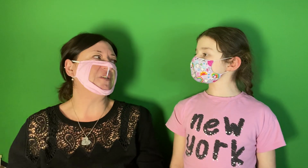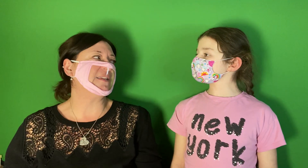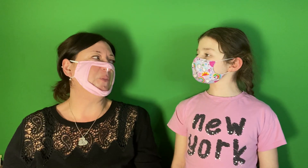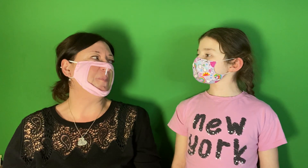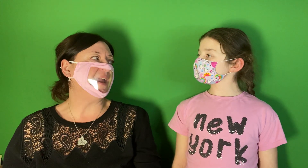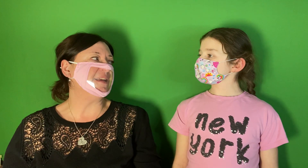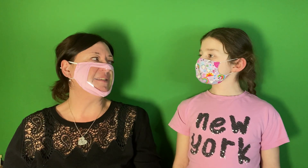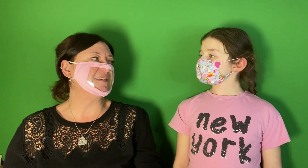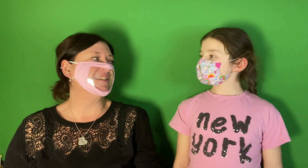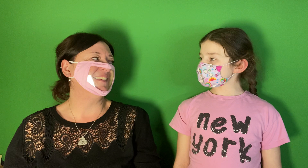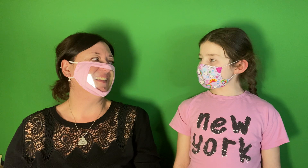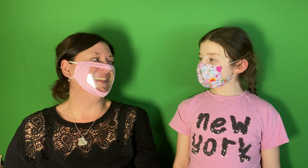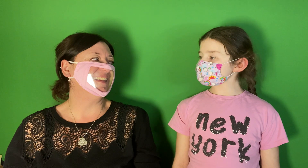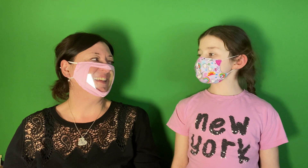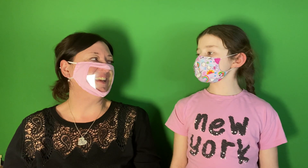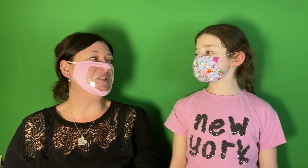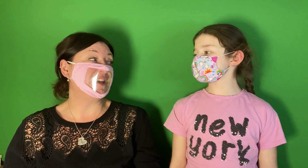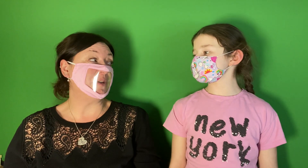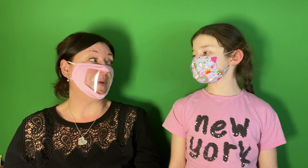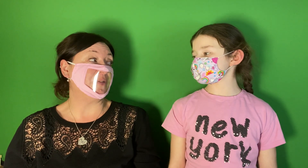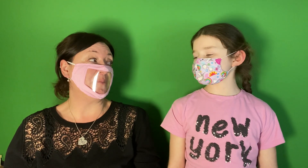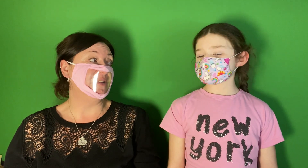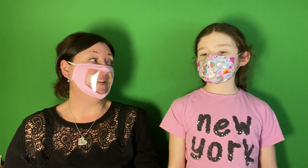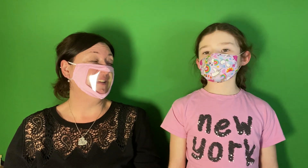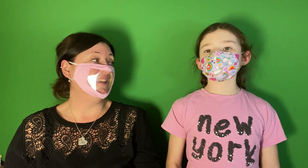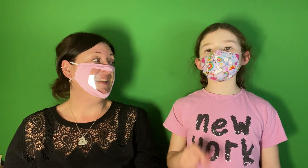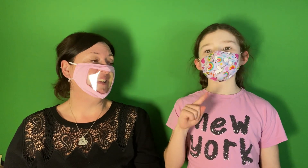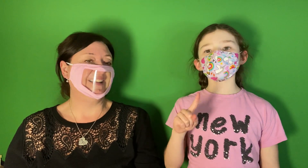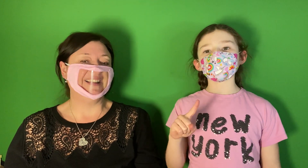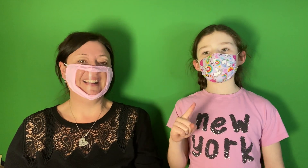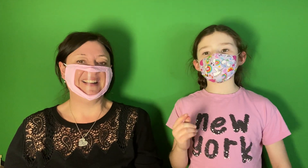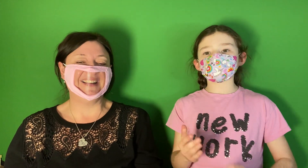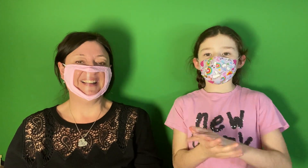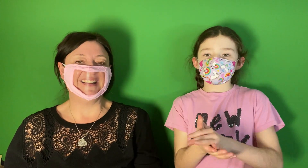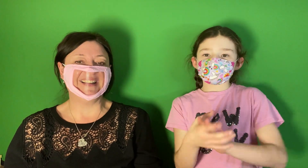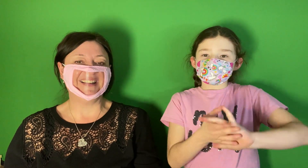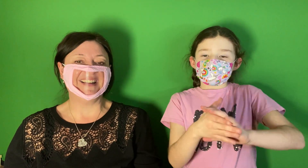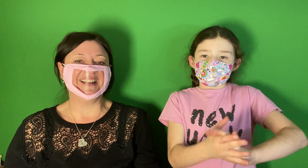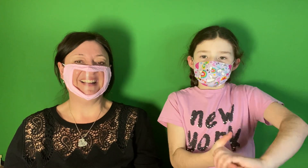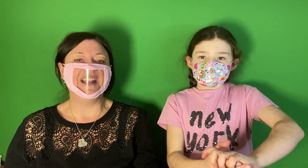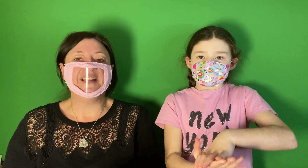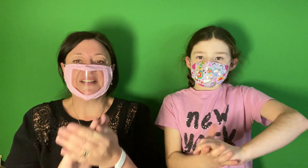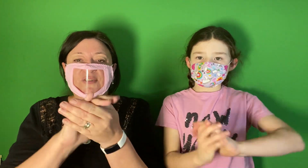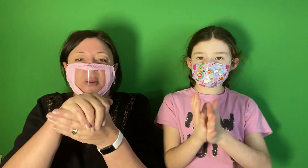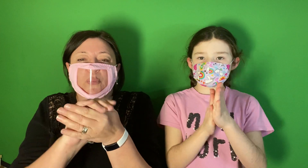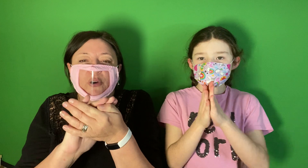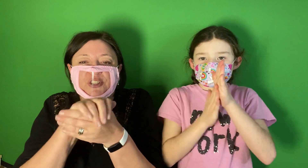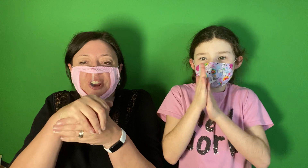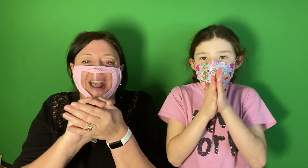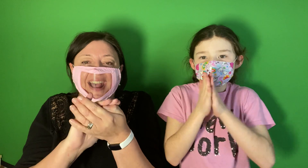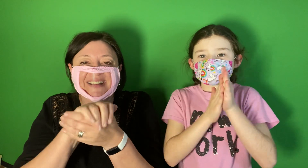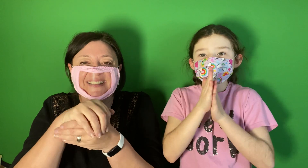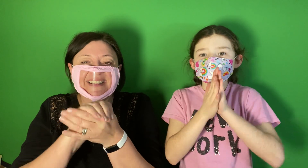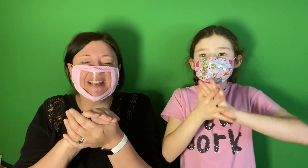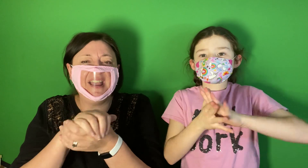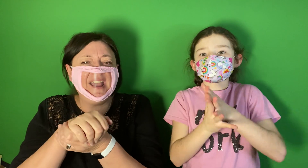that we made? Yes. Can you tell me about them? Okay, one was washing hands. That's right, we washed our hands.